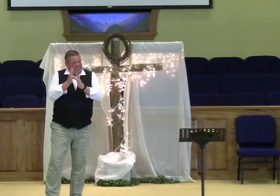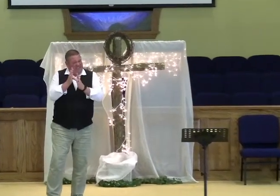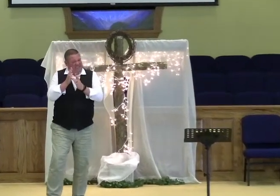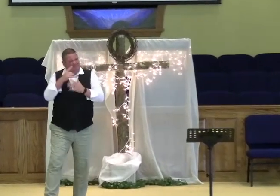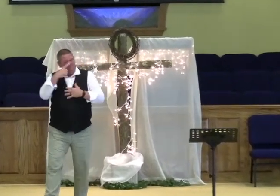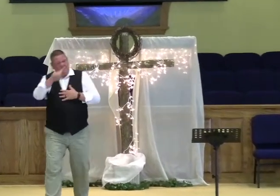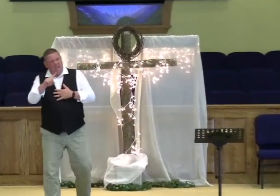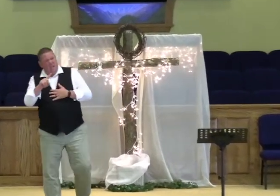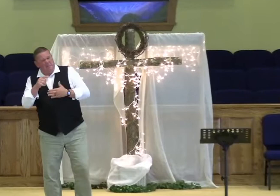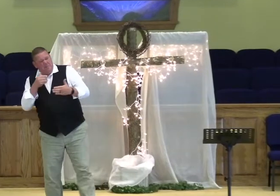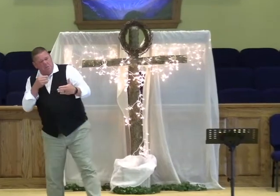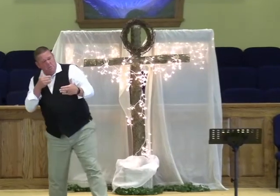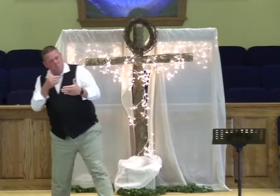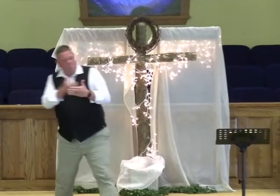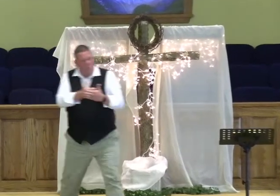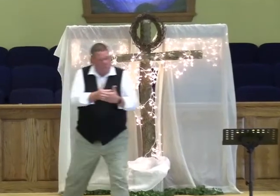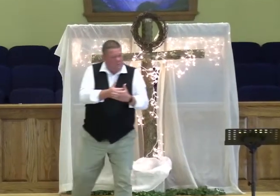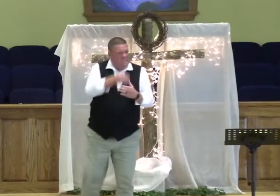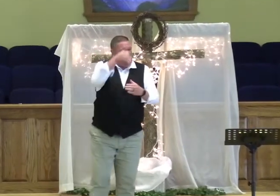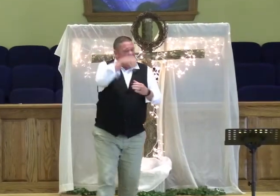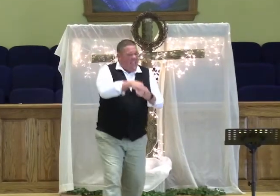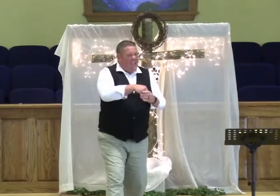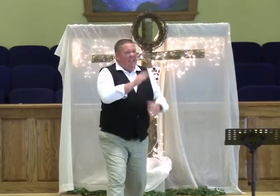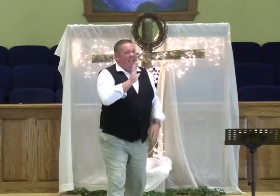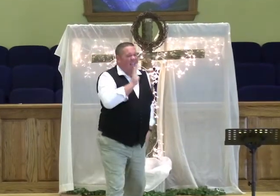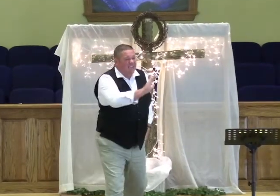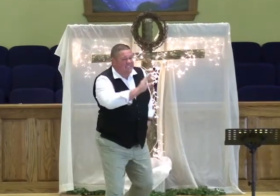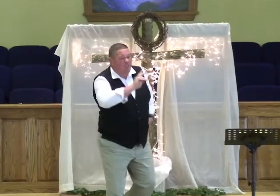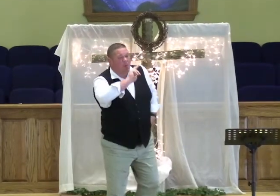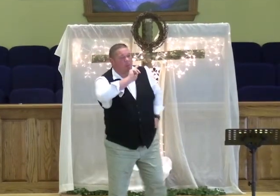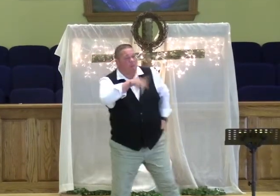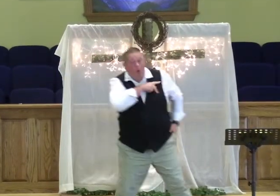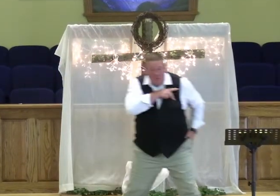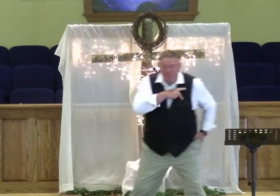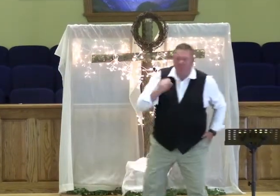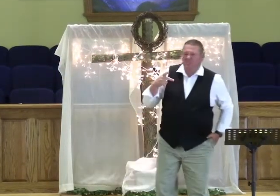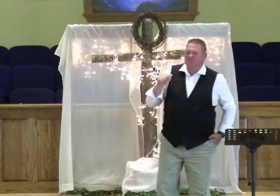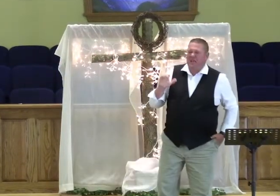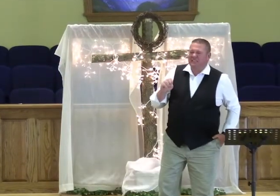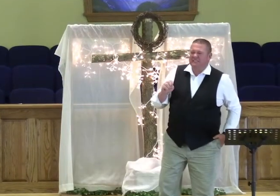Jesus didn't mind being close to this man in his personal space.